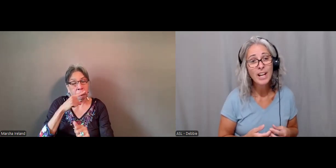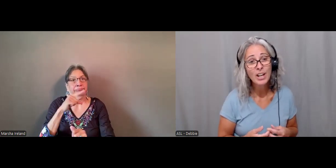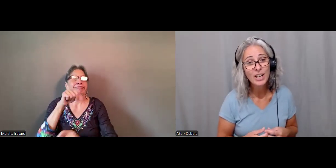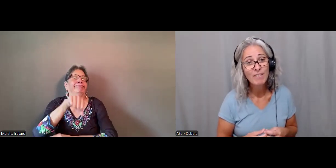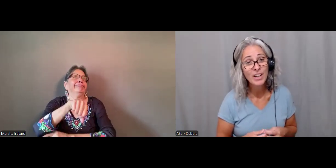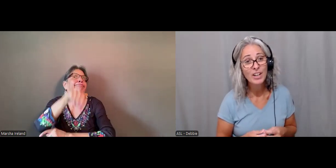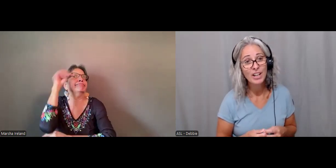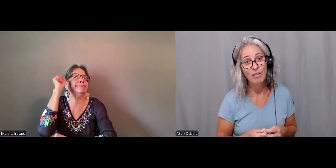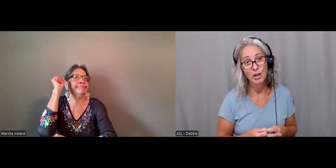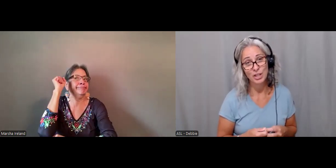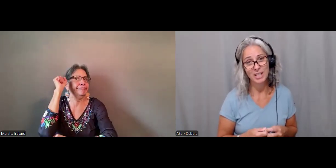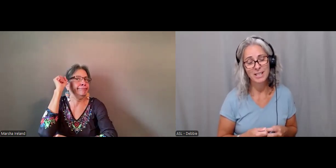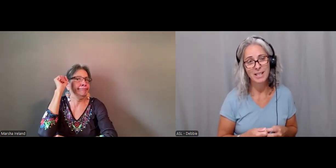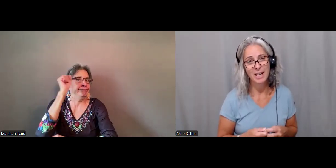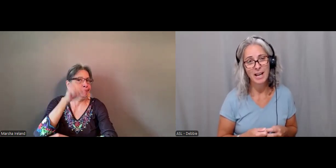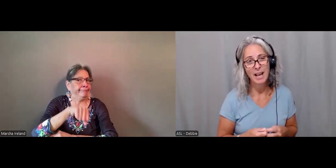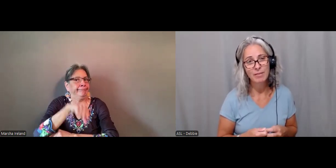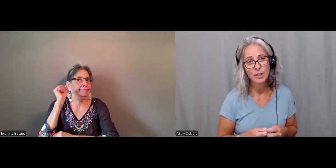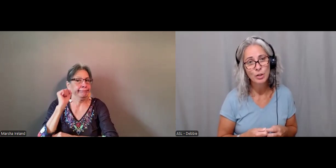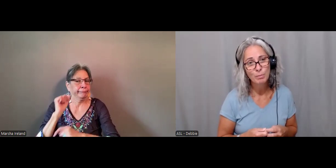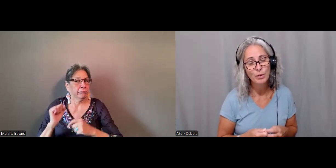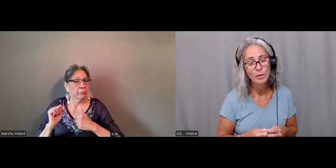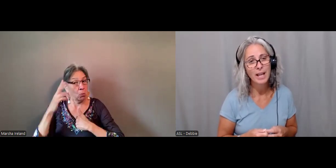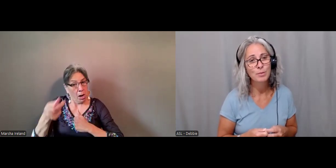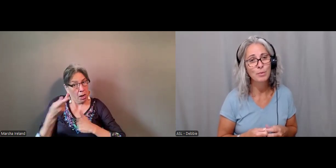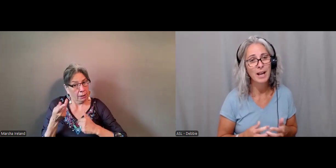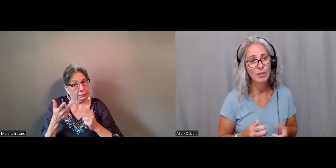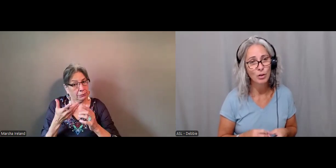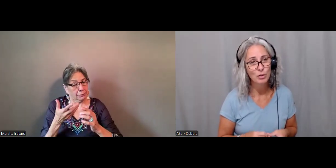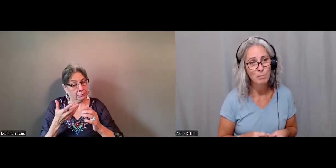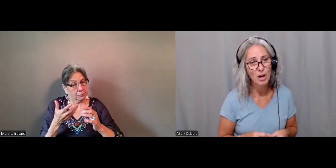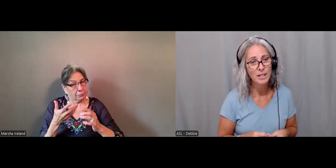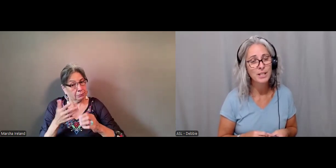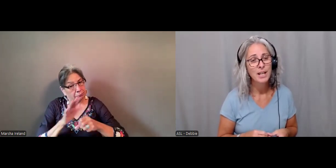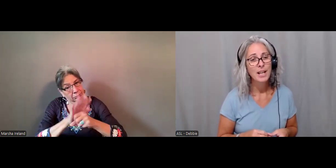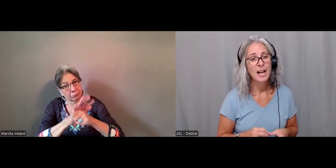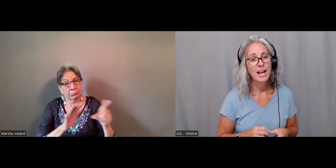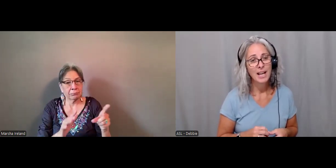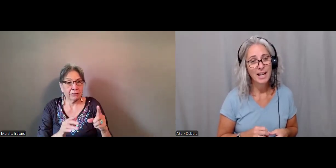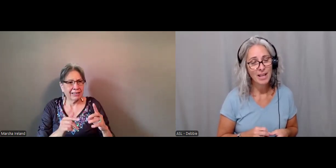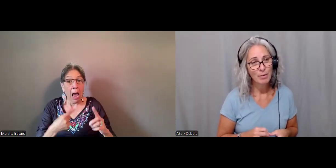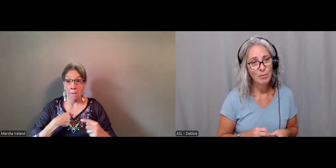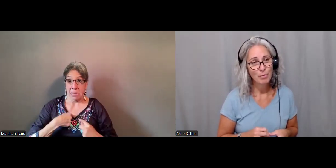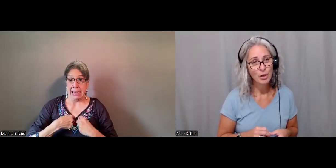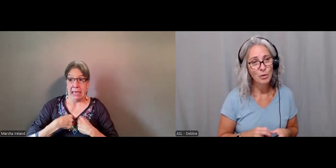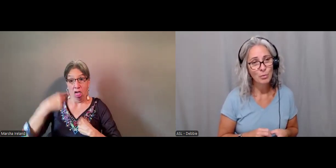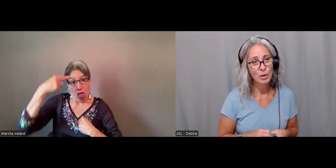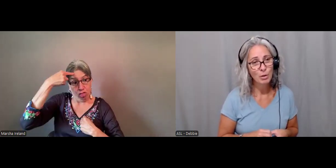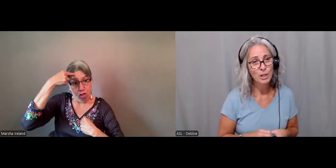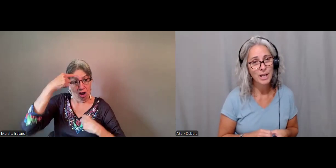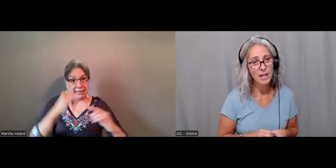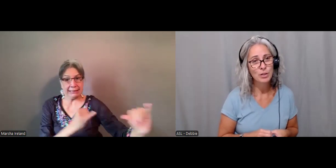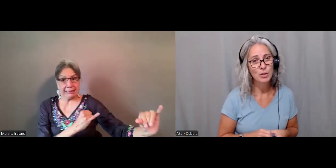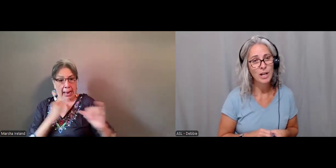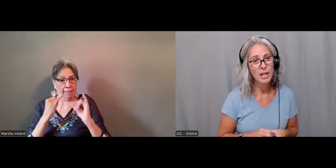I'm very, very fortunate that I have an interpreter, that we have a close bond, and that, we